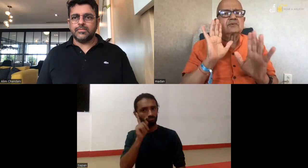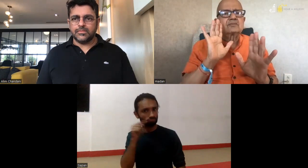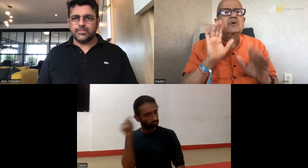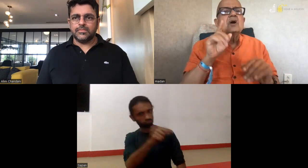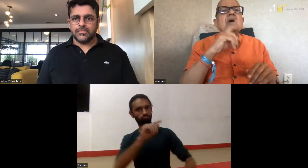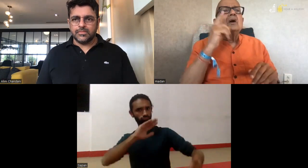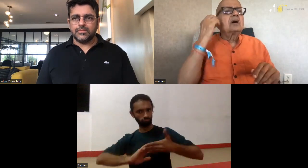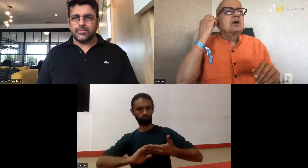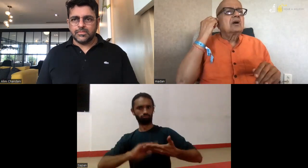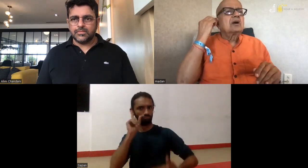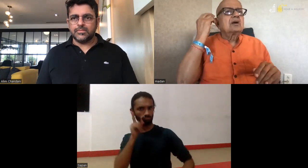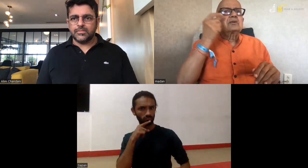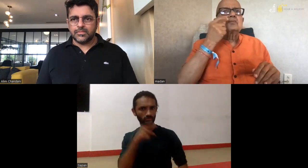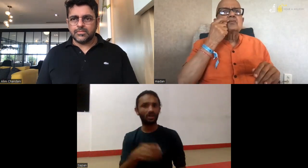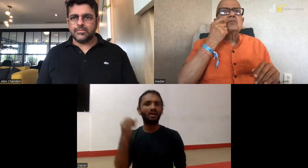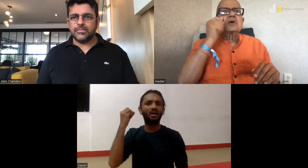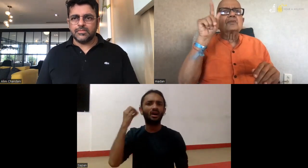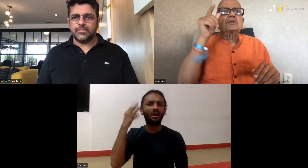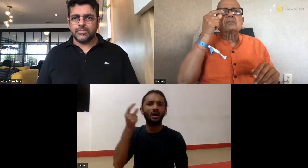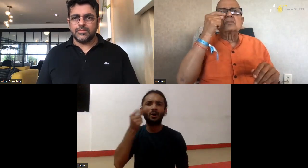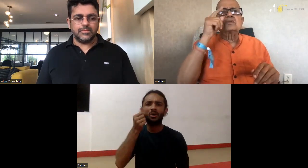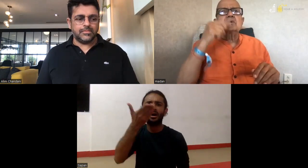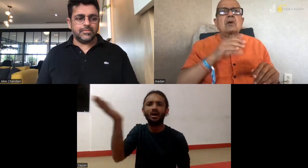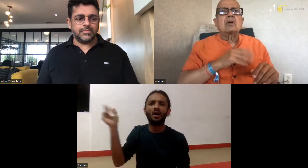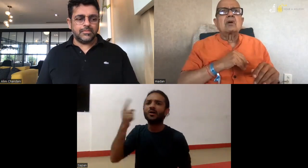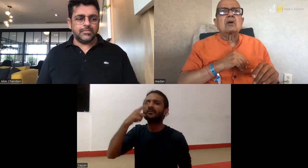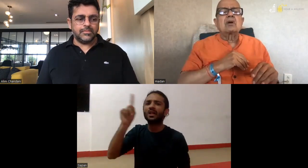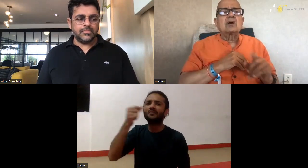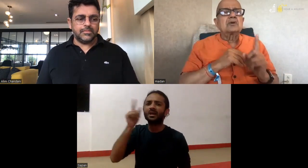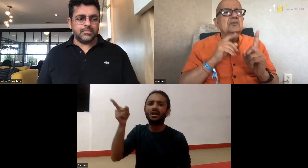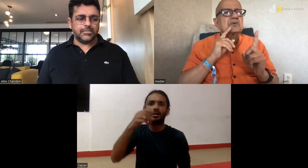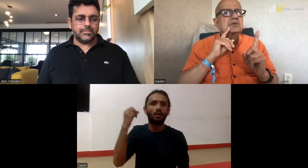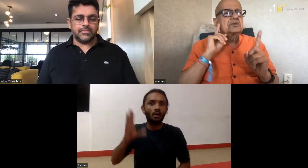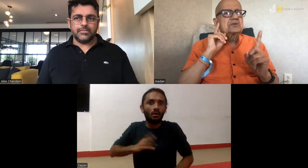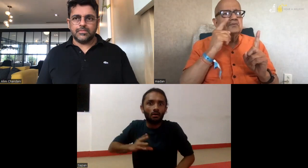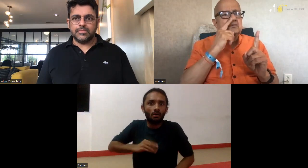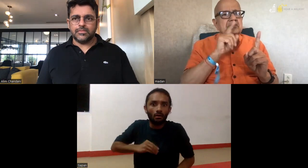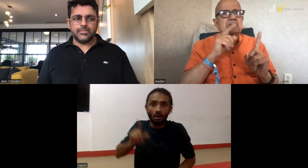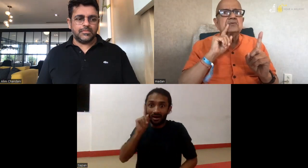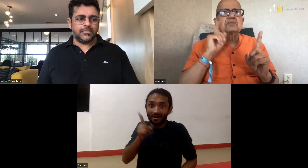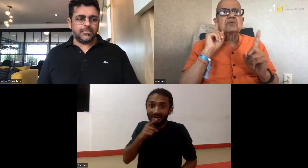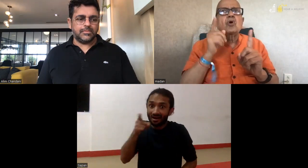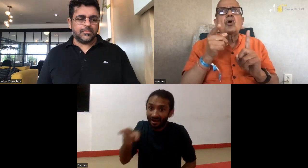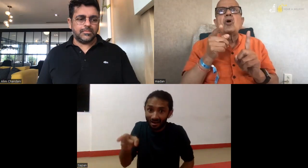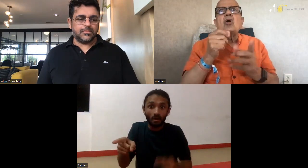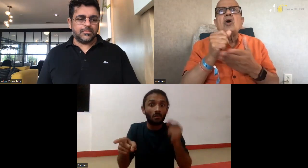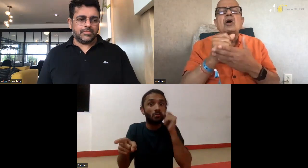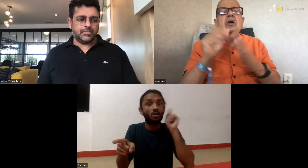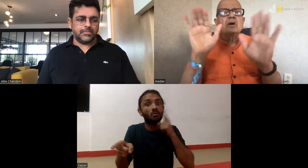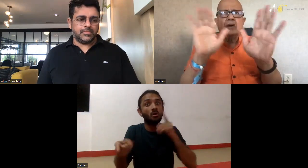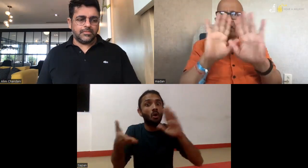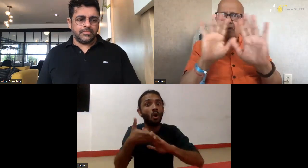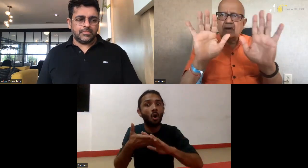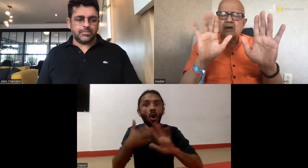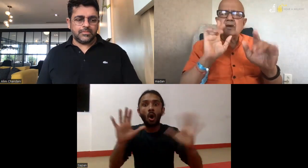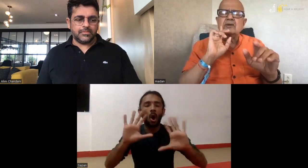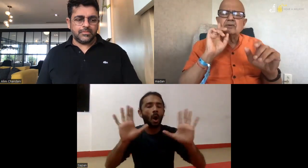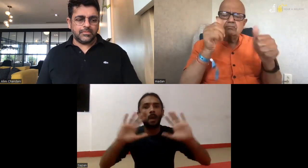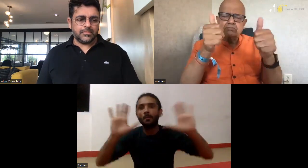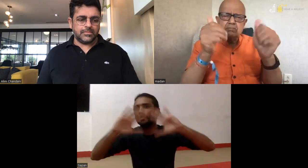English language, right? Yeah, we can help you out. You can provide me. I can also help you out. So if you